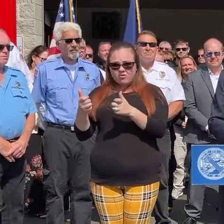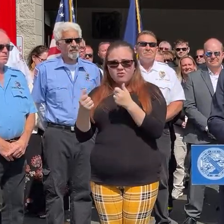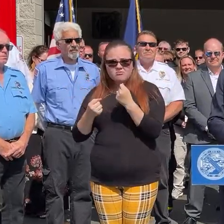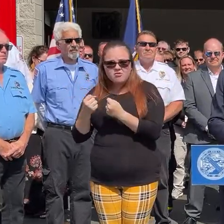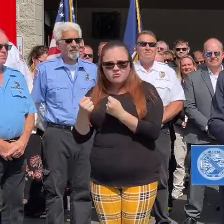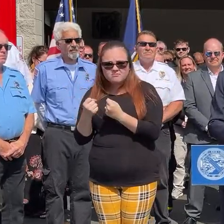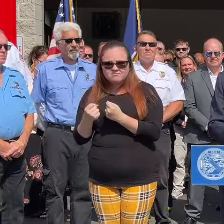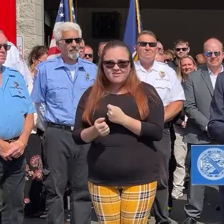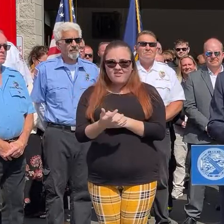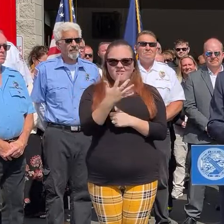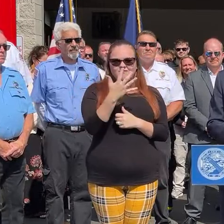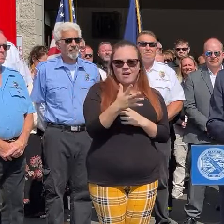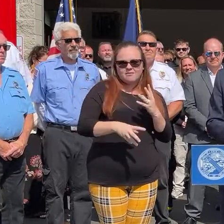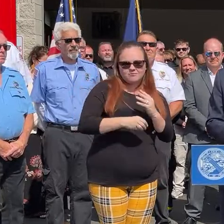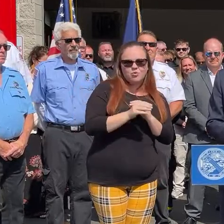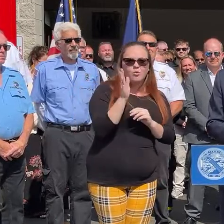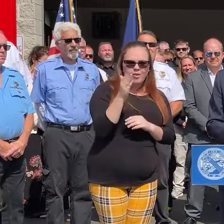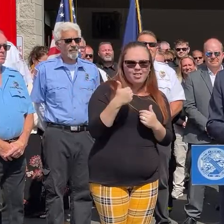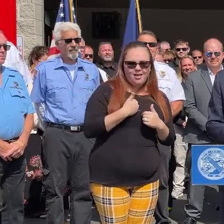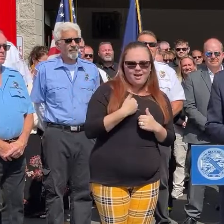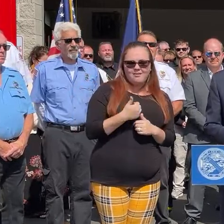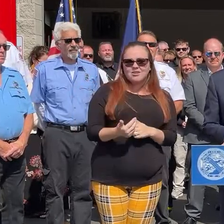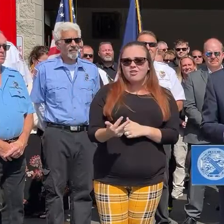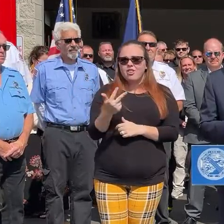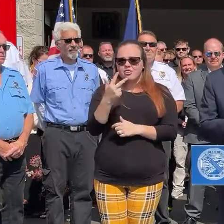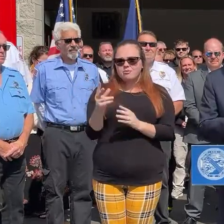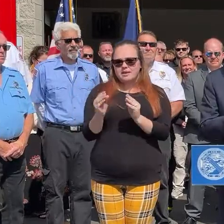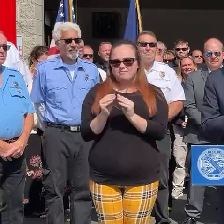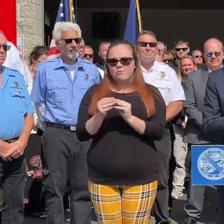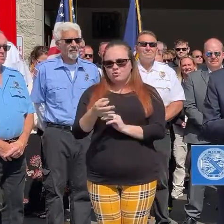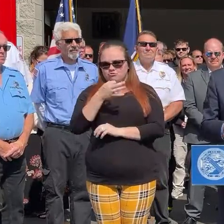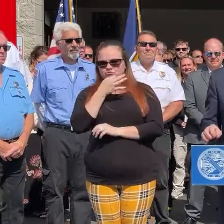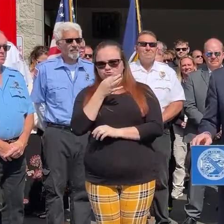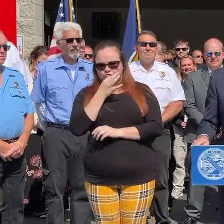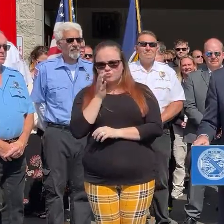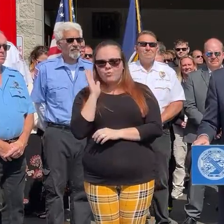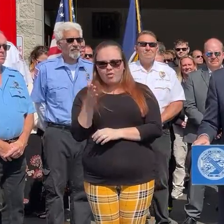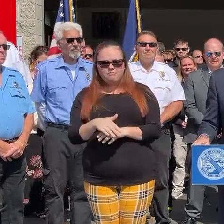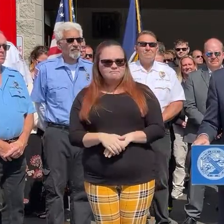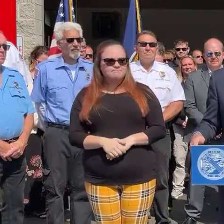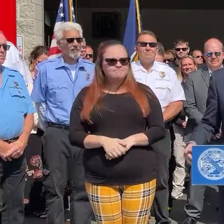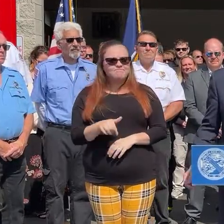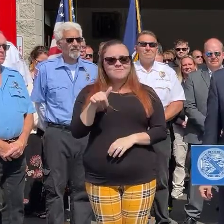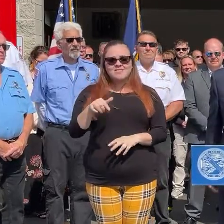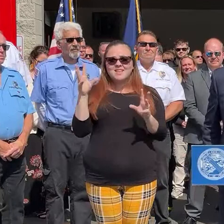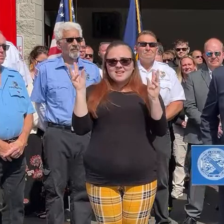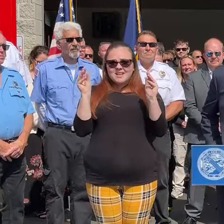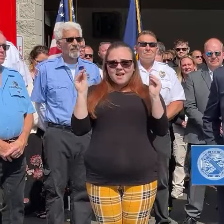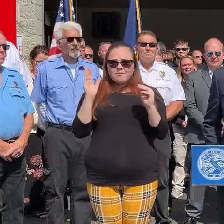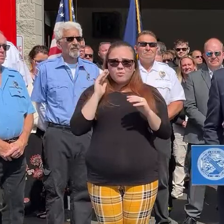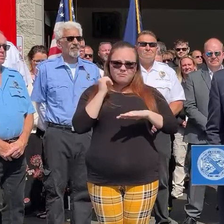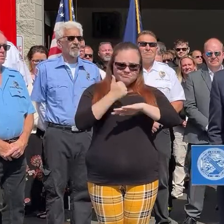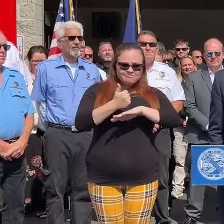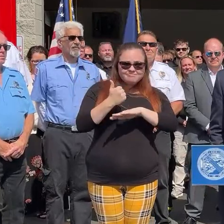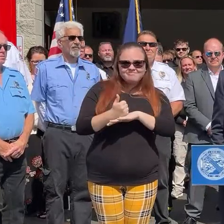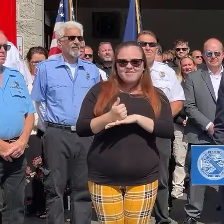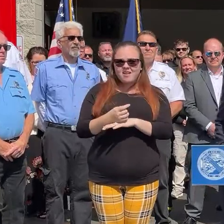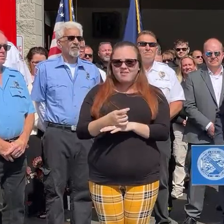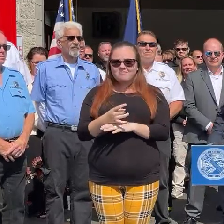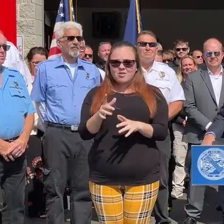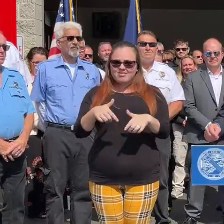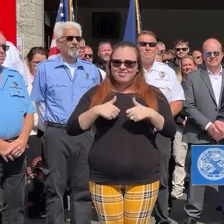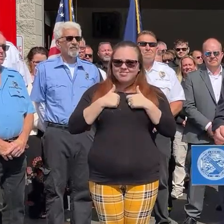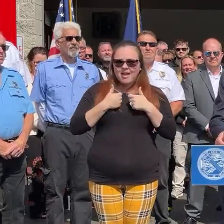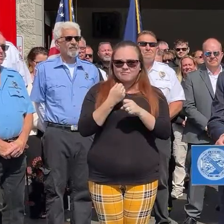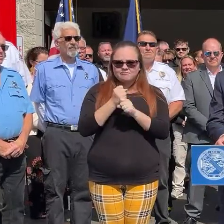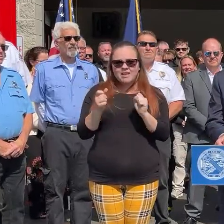we're going to have 5 ambulances in total, 3 additional ambulances on the way. These ambulances will be outfitted with light-saving technology as